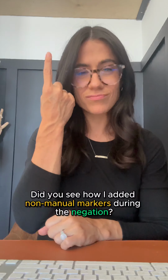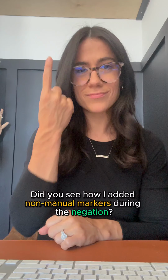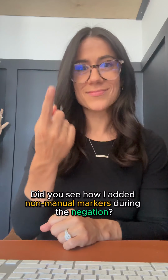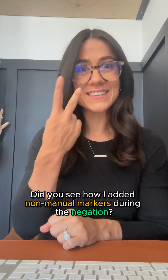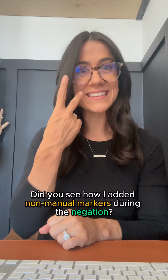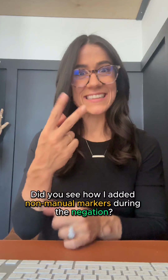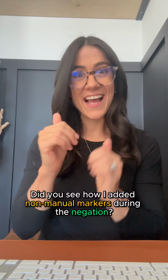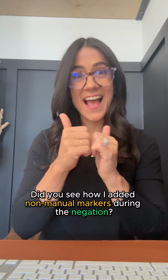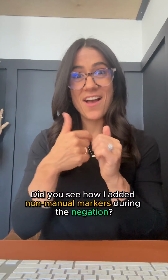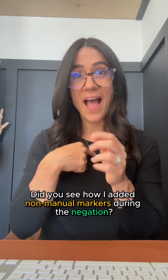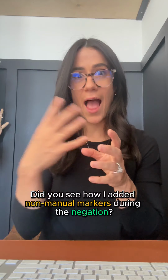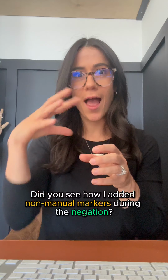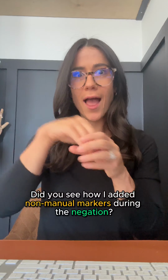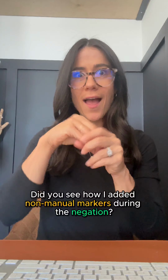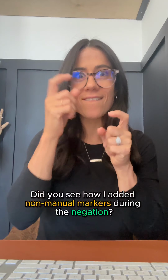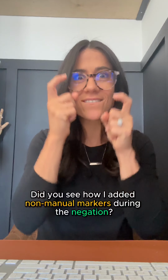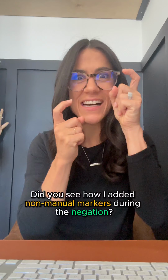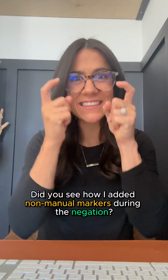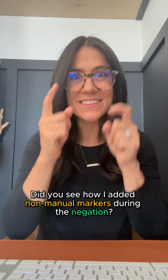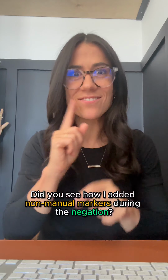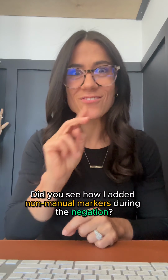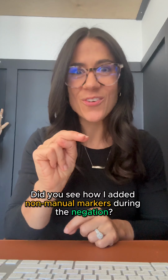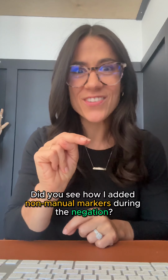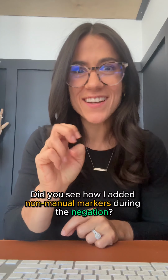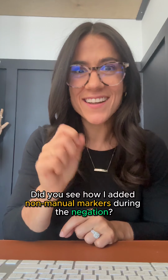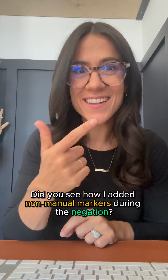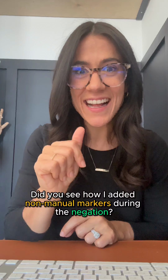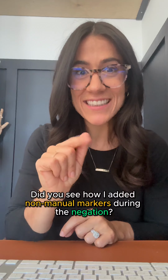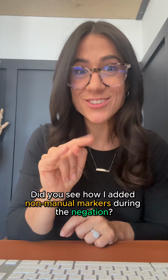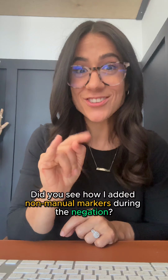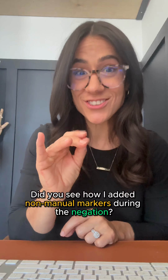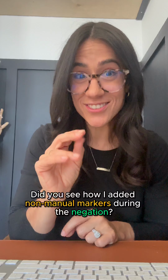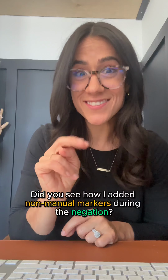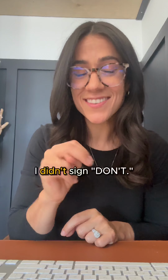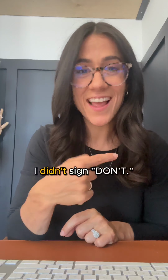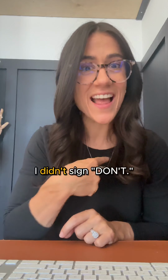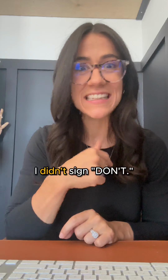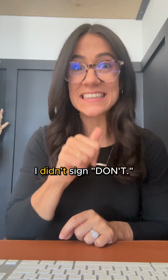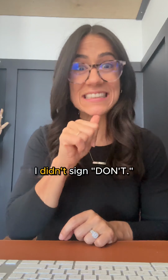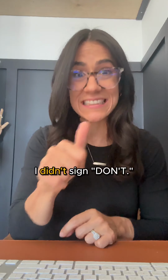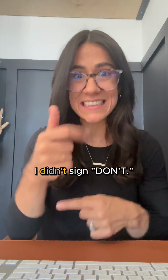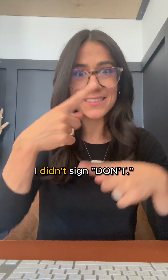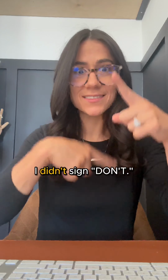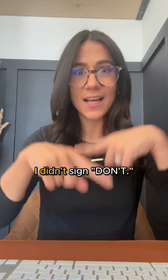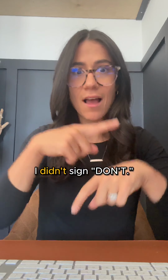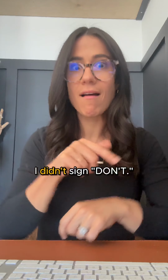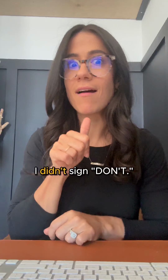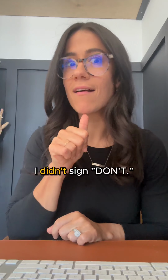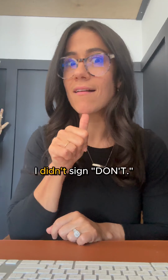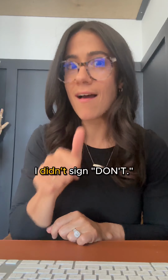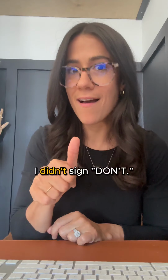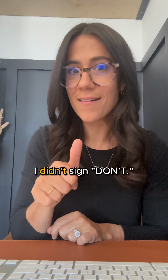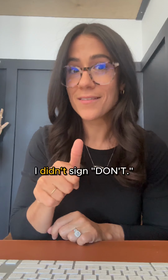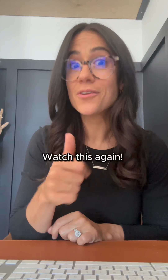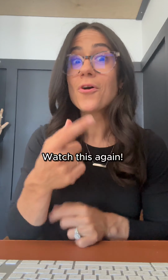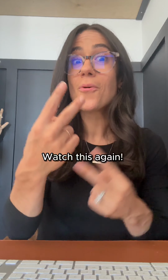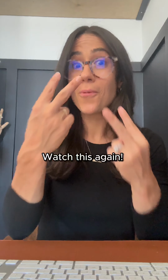Did you see how I added non-manual markers during the negation? I didn't sign don't. Watch this